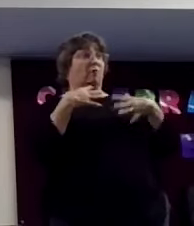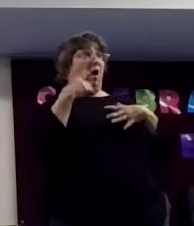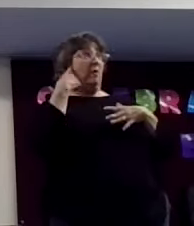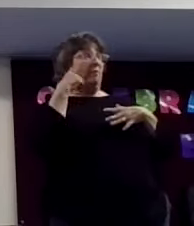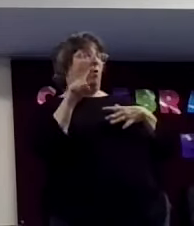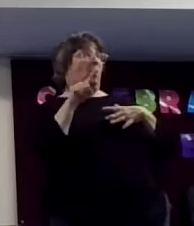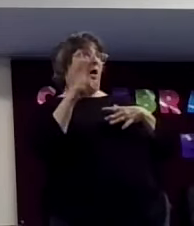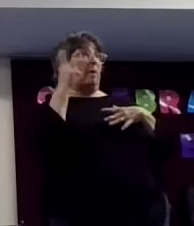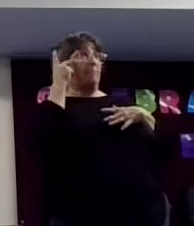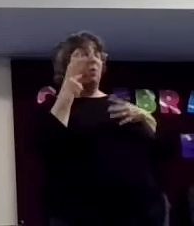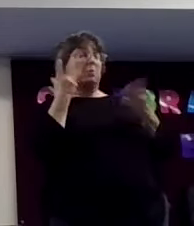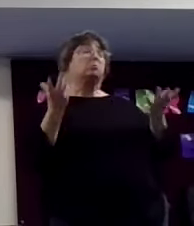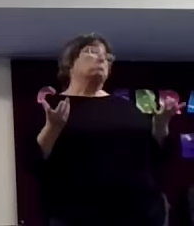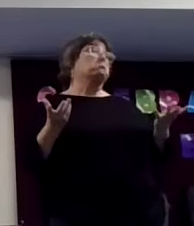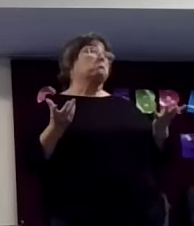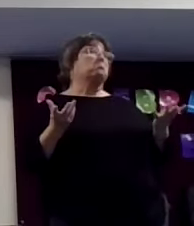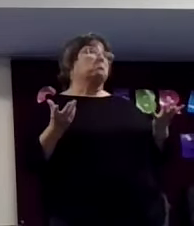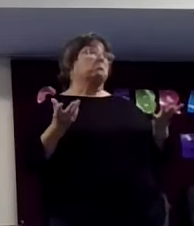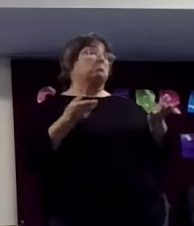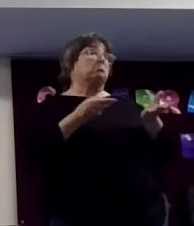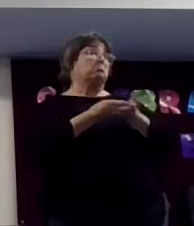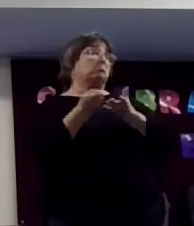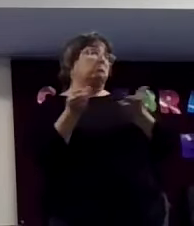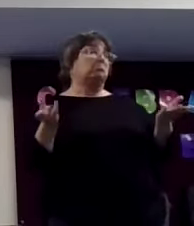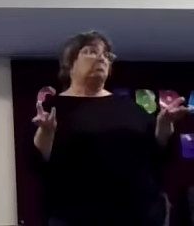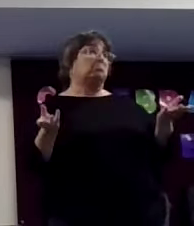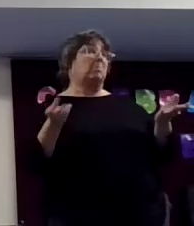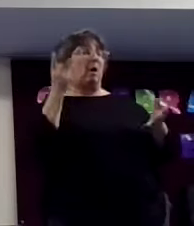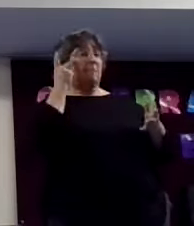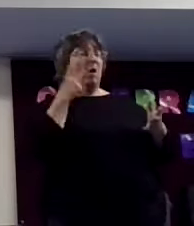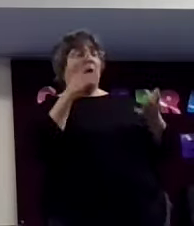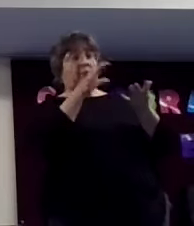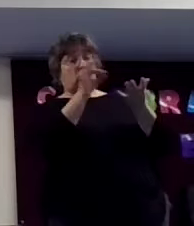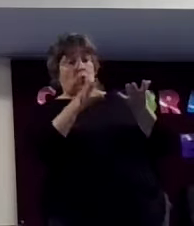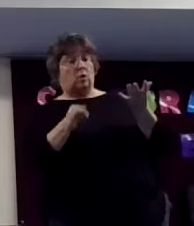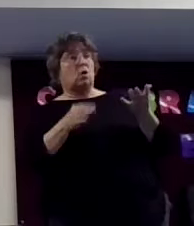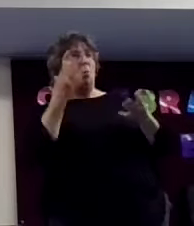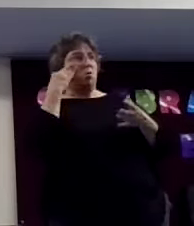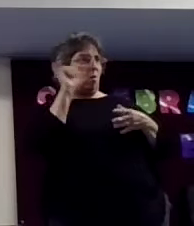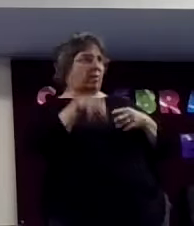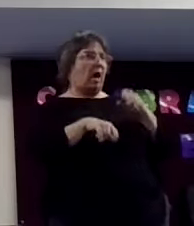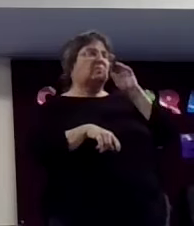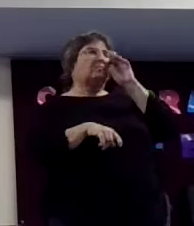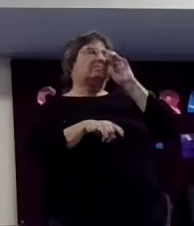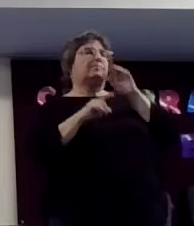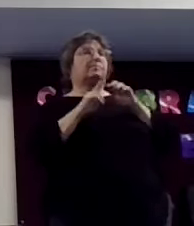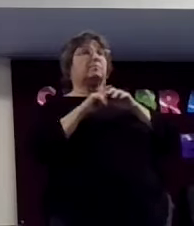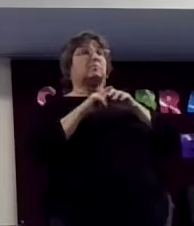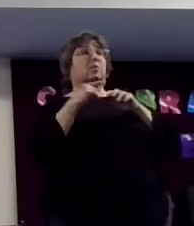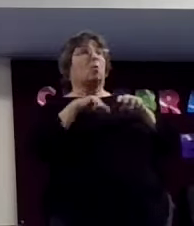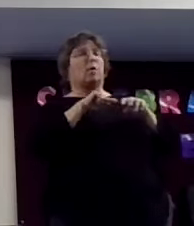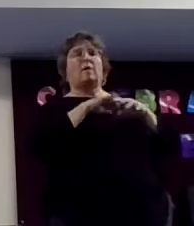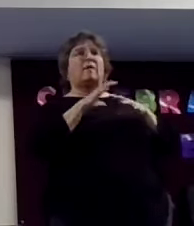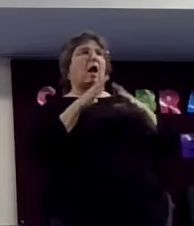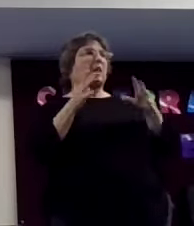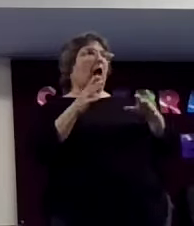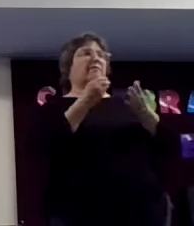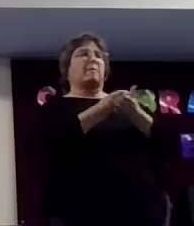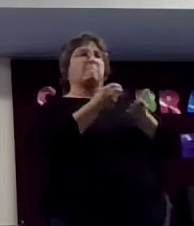for a parent. You know, parents have their choice. We know that, but we spent a lot